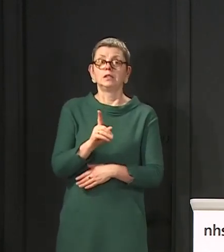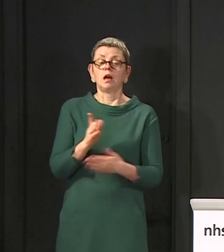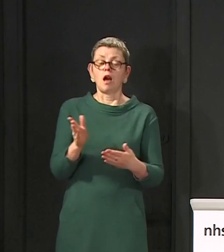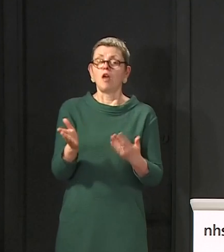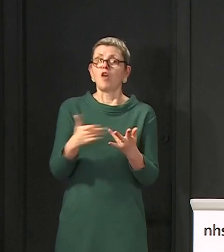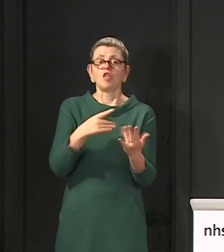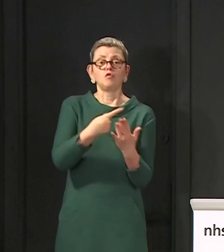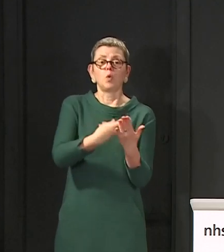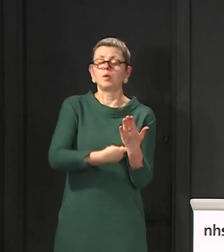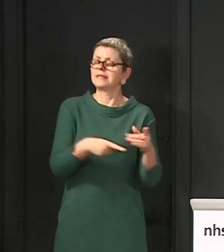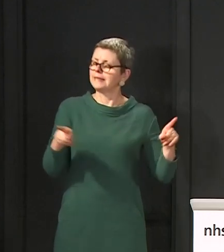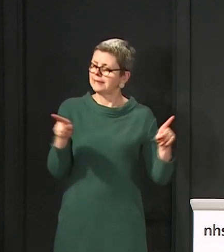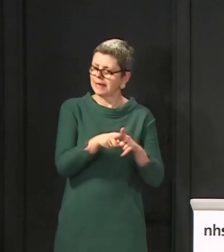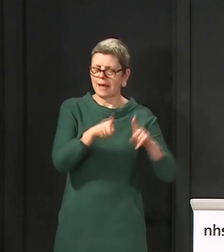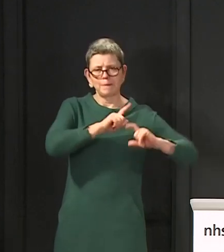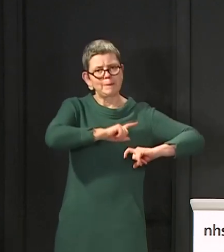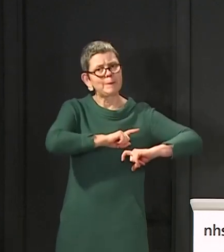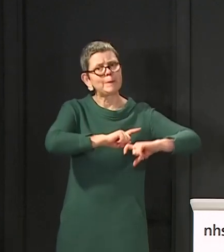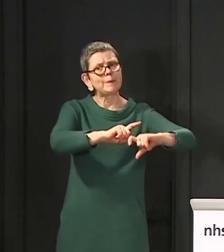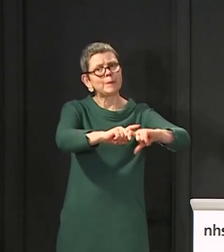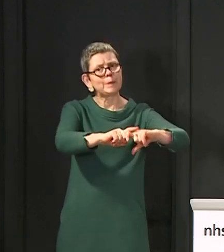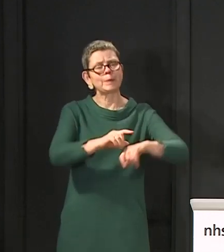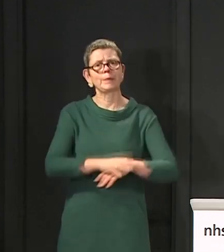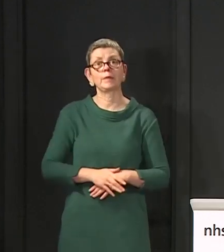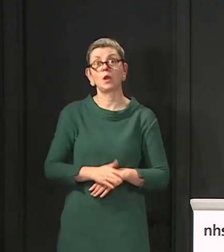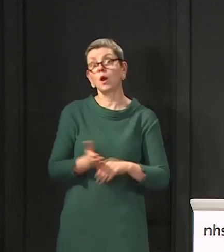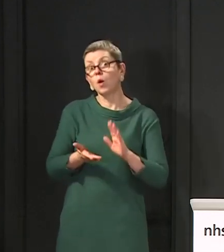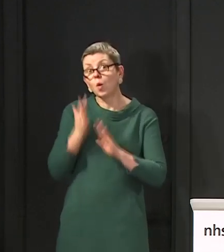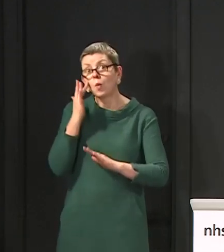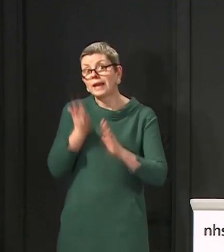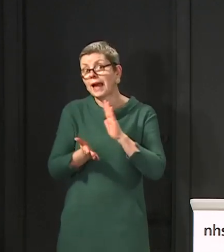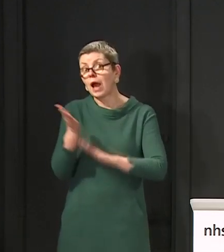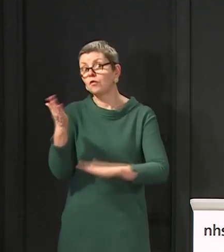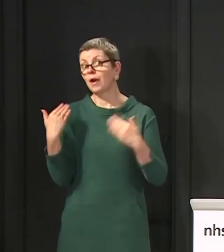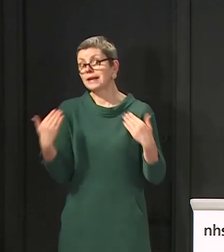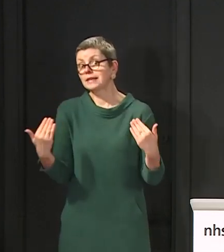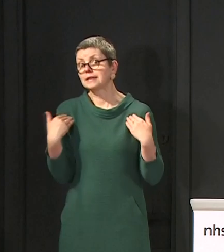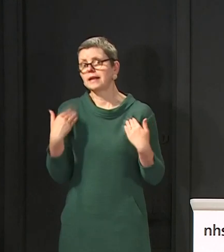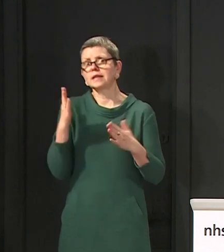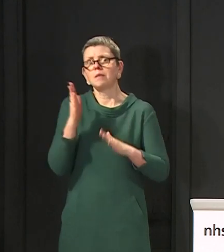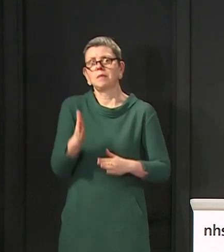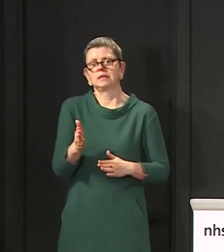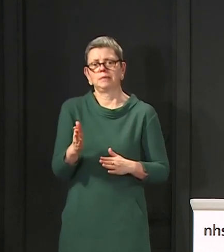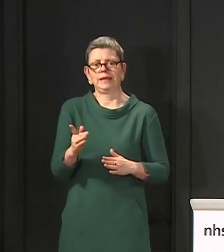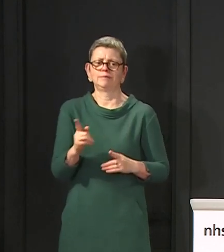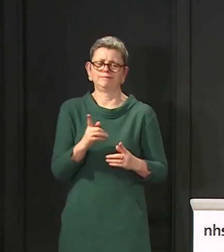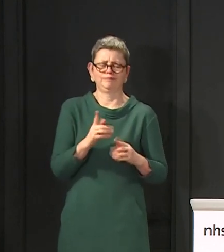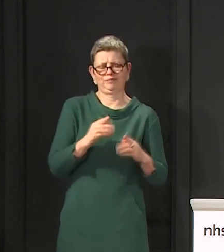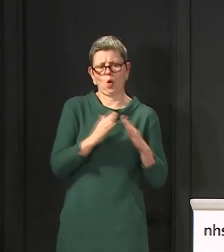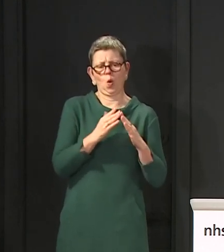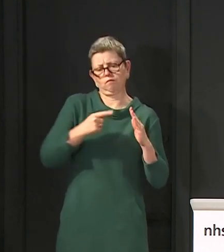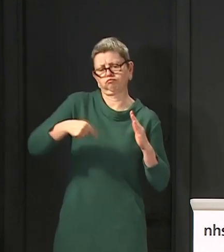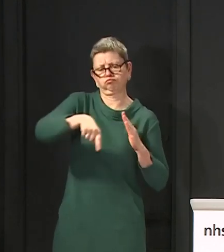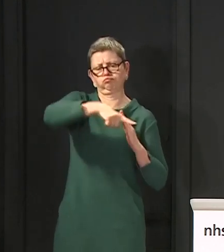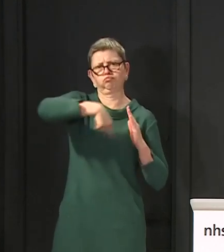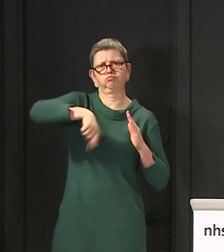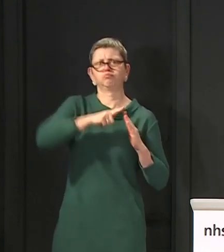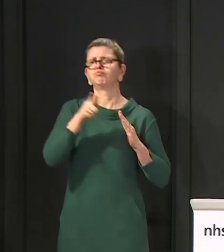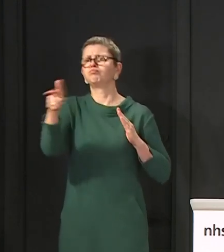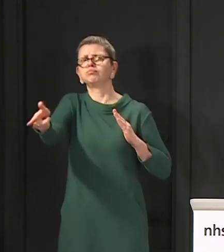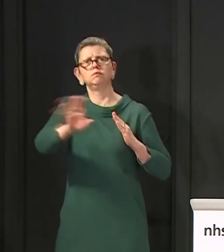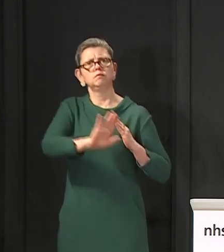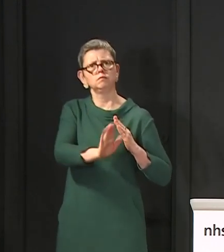lockdown restrictions remain in place. When you are exercising, you must stay relatively close to your own home. and at all